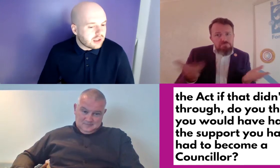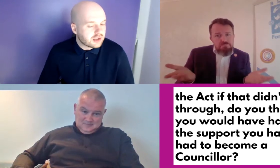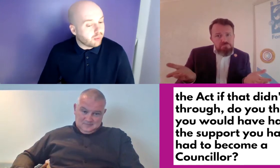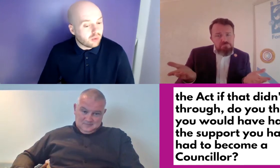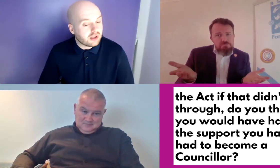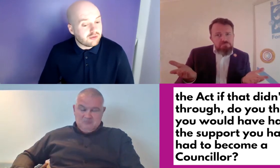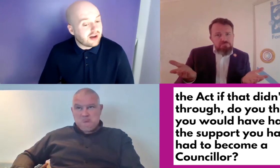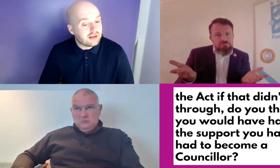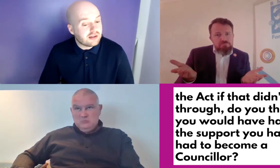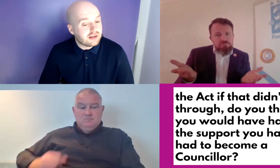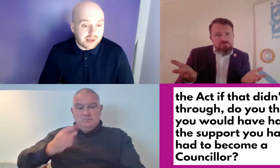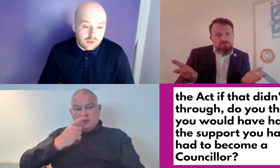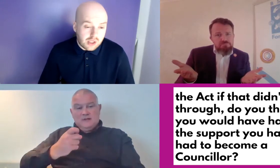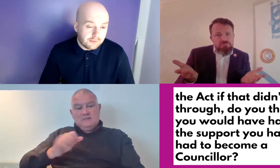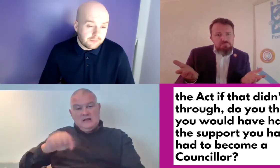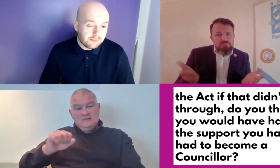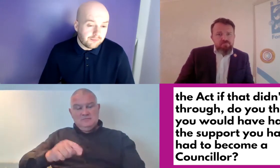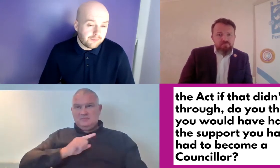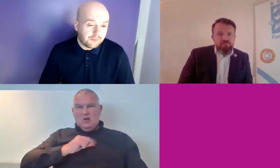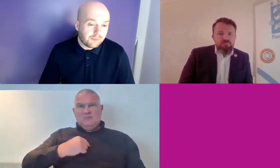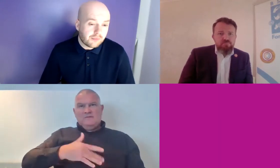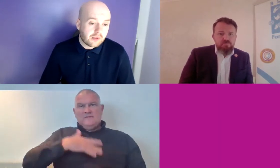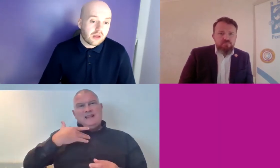the support that you've had to become a counsellor?